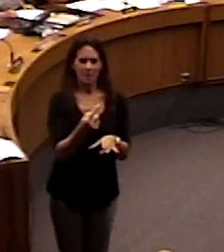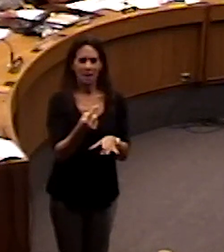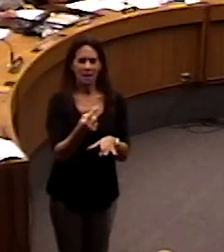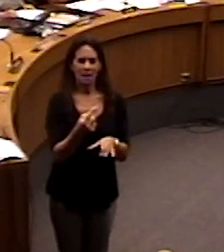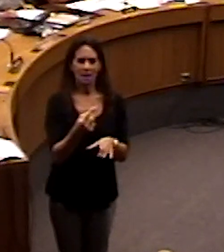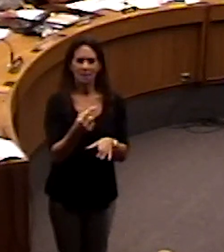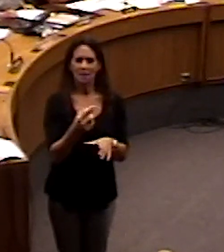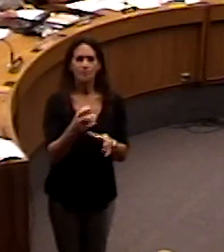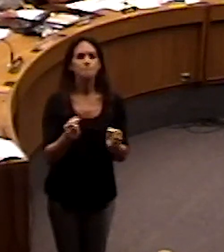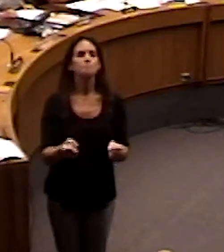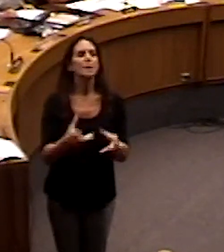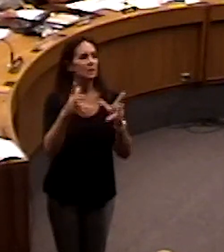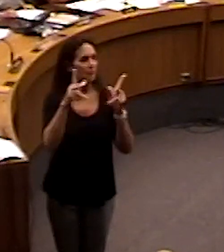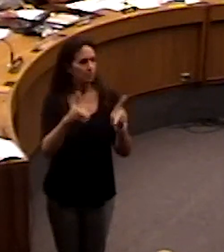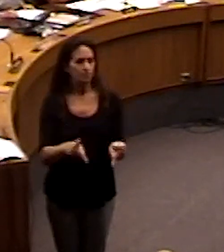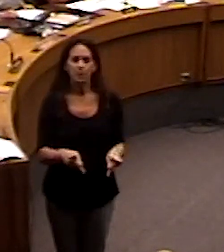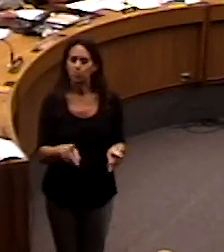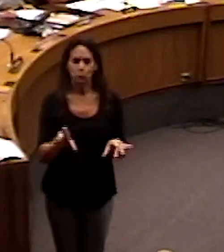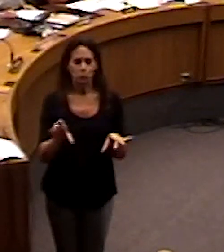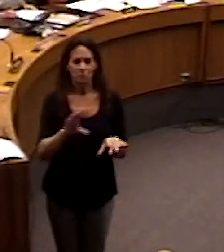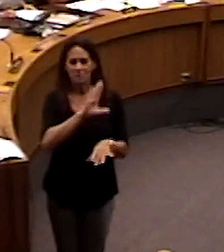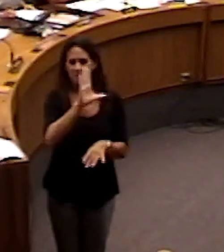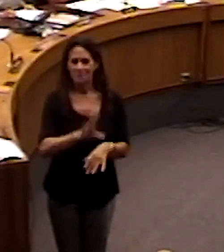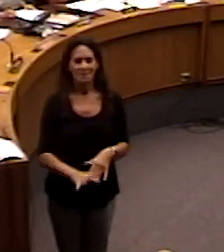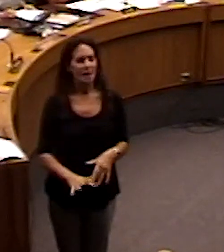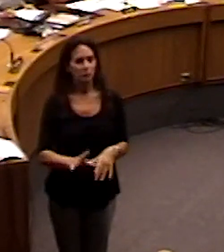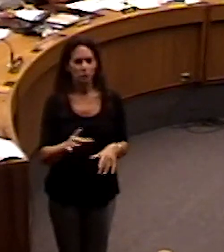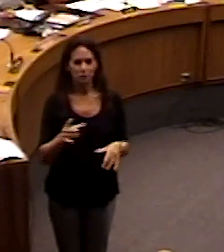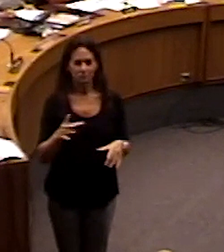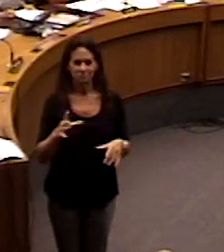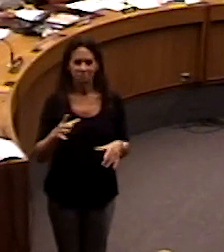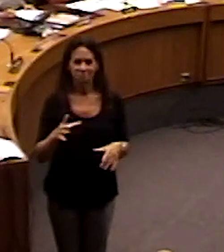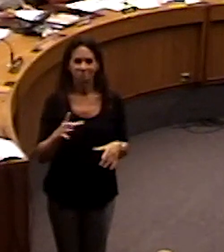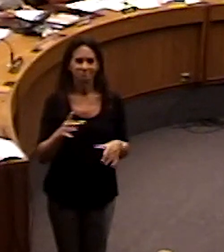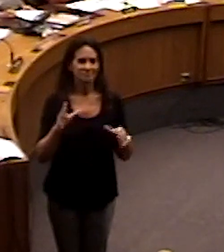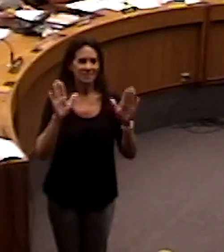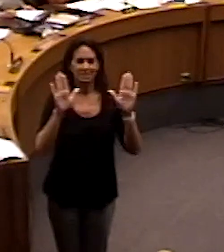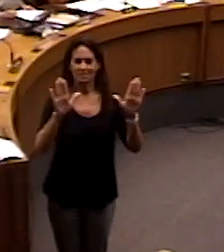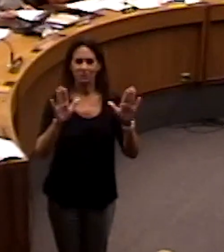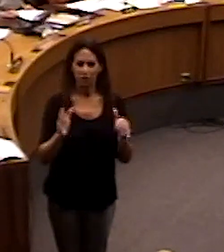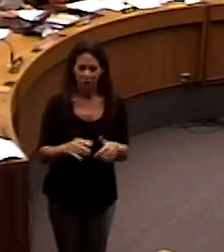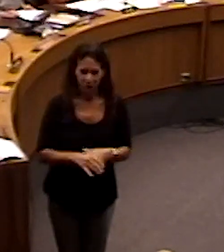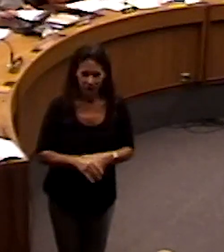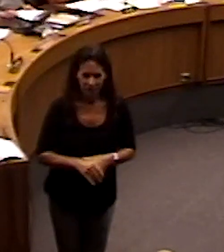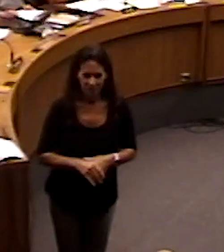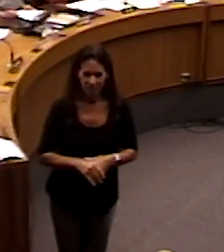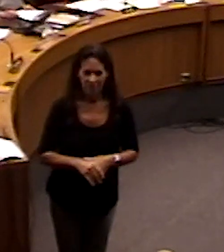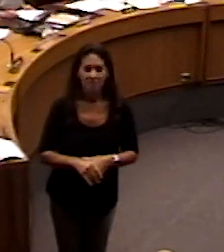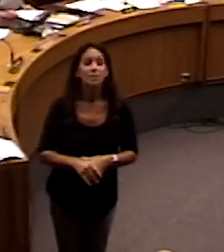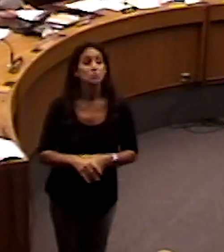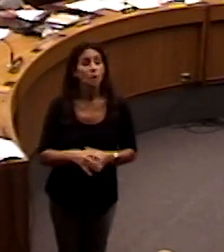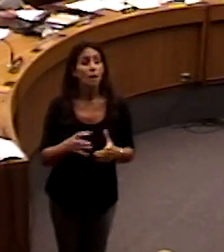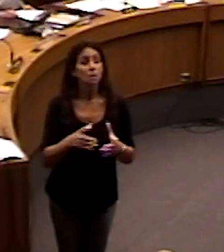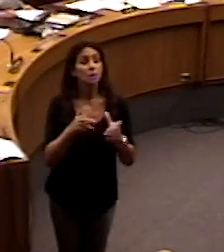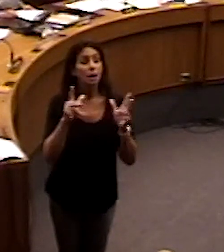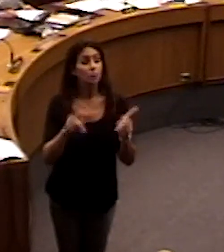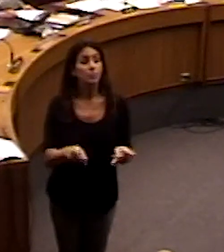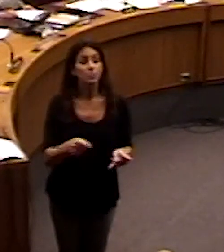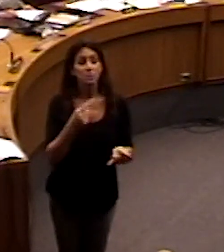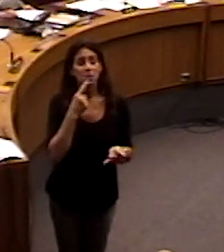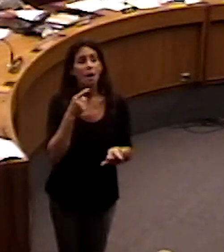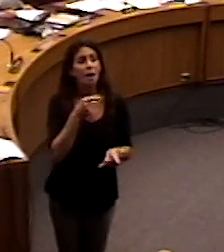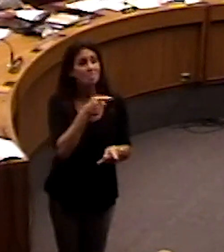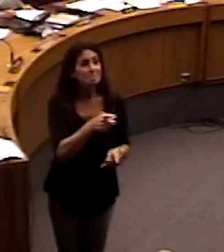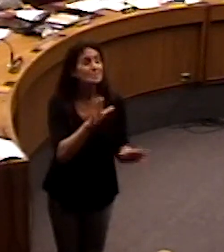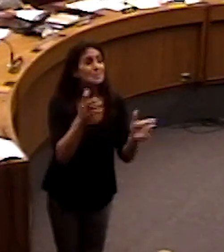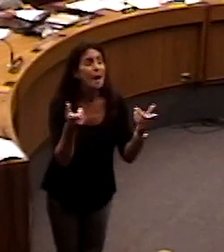by, and I know the people of this town. Paul Weldon reached out to us and said this incredible event